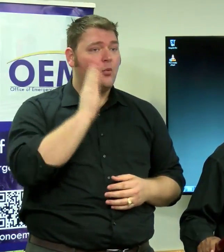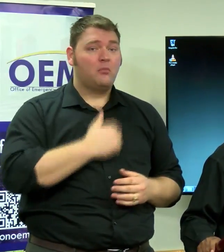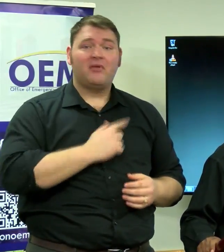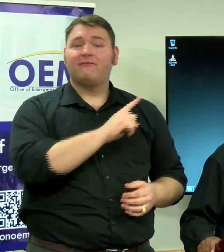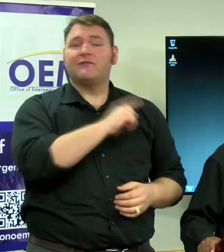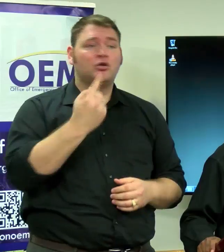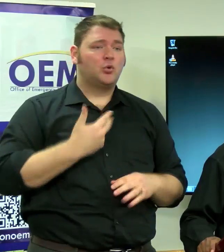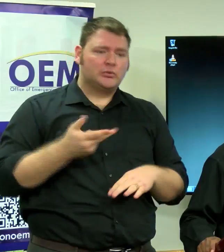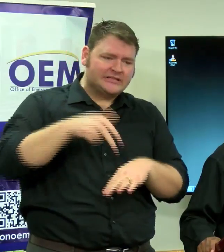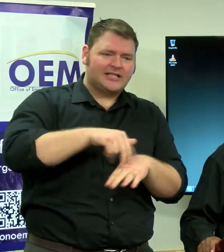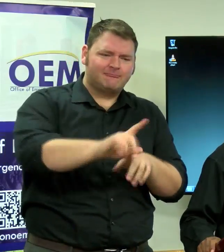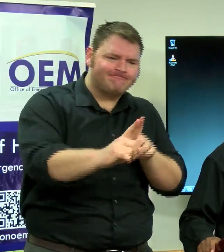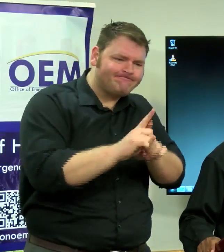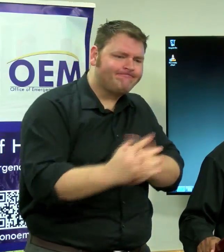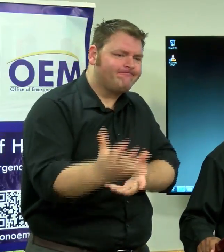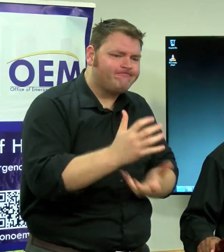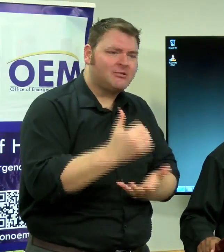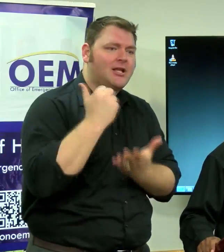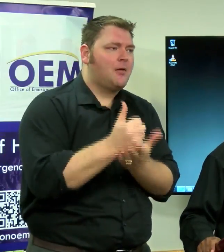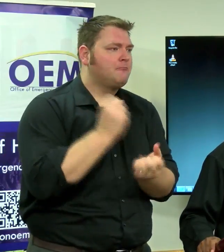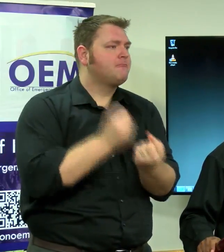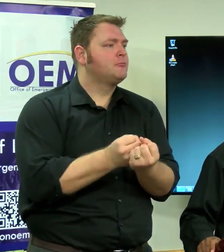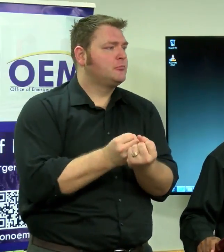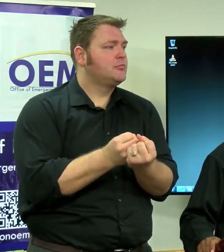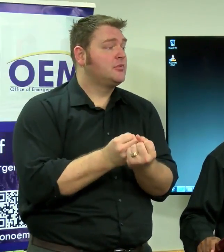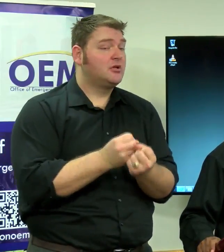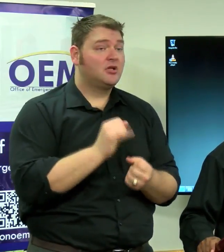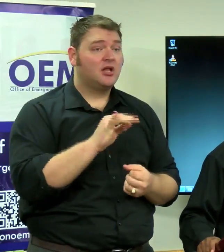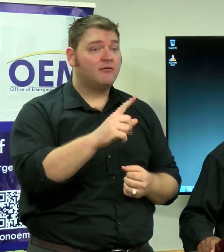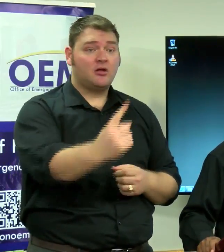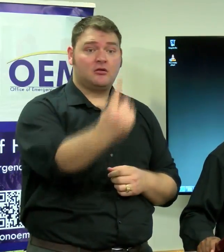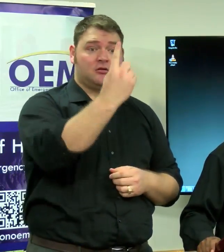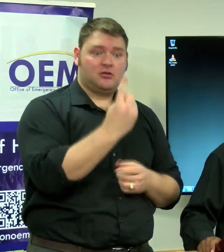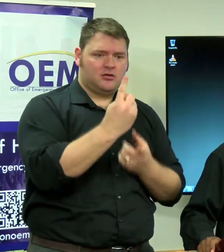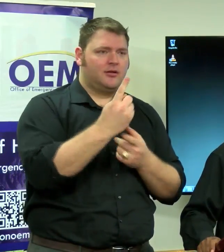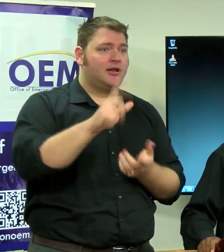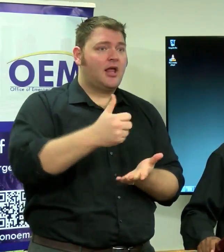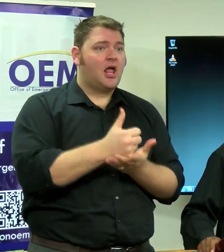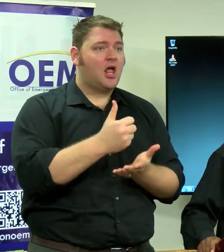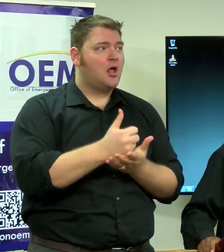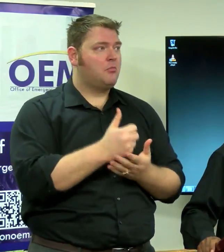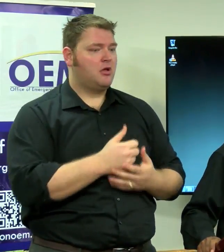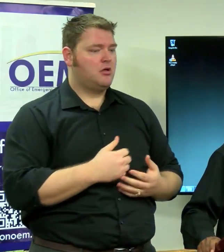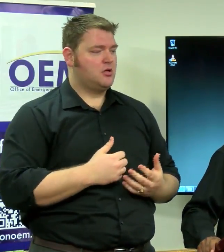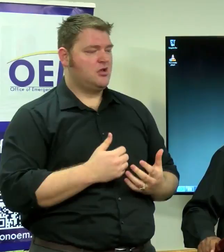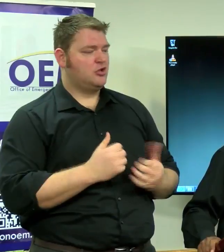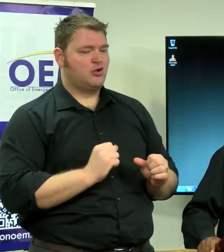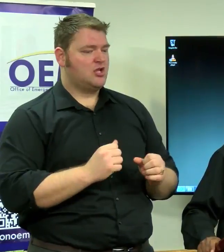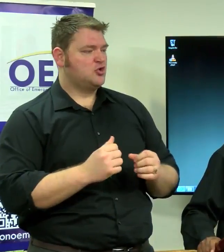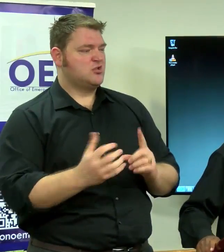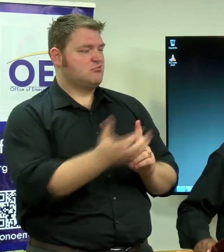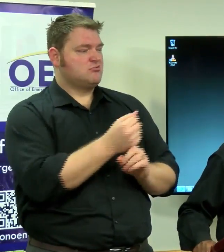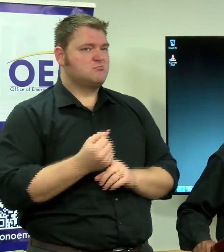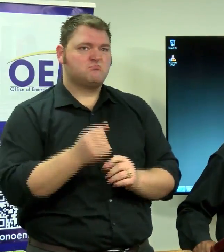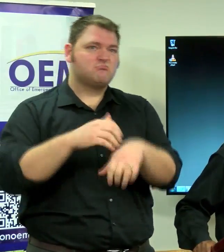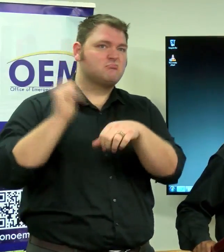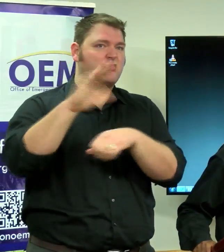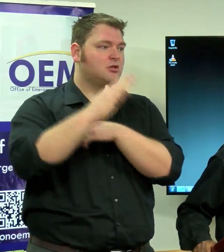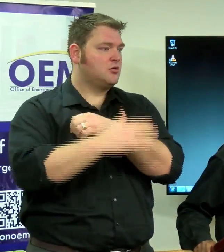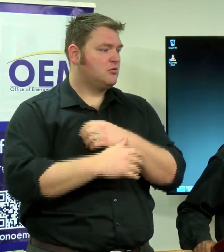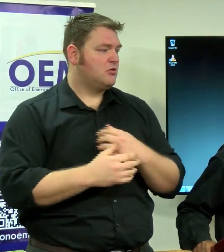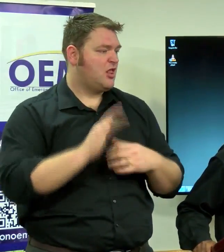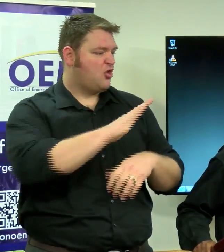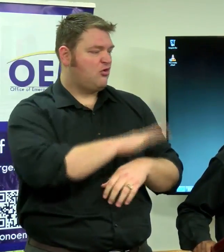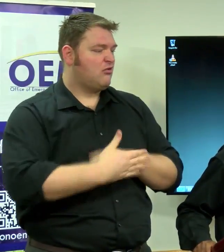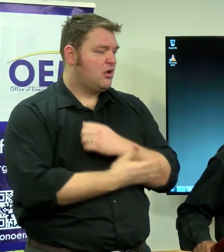if you need help. And someone comes and they require help, and then for some reason there's somebody tries to deport them, I will represent